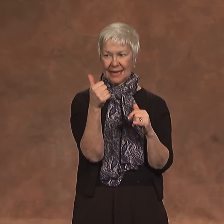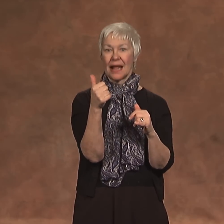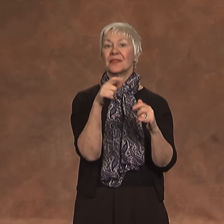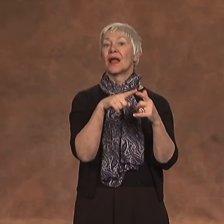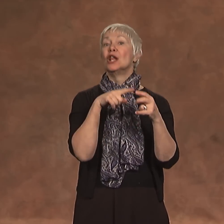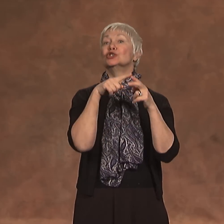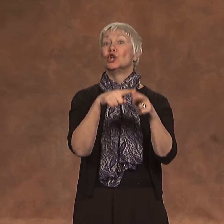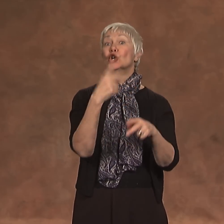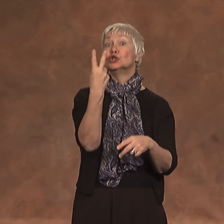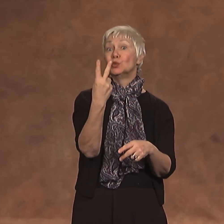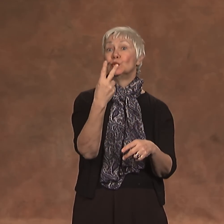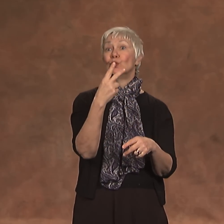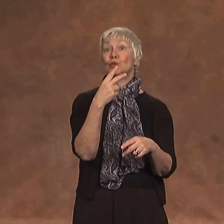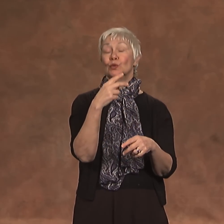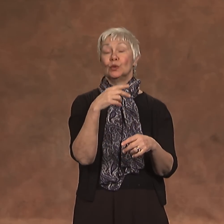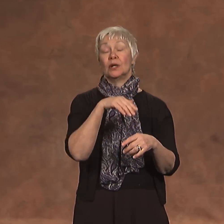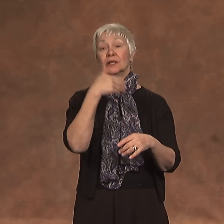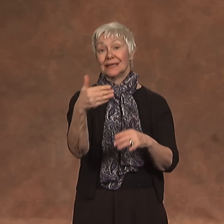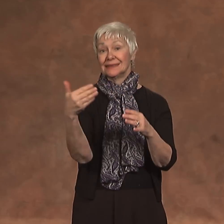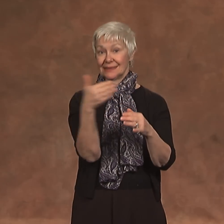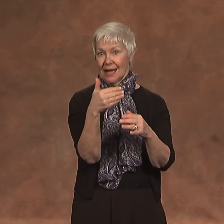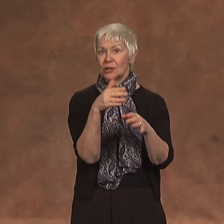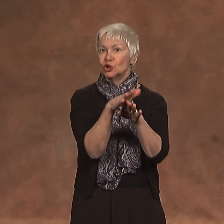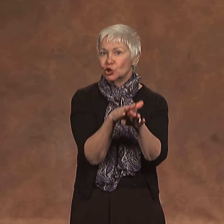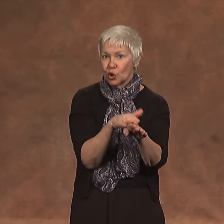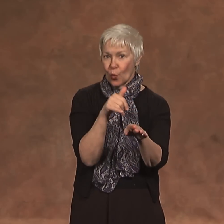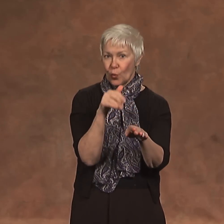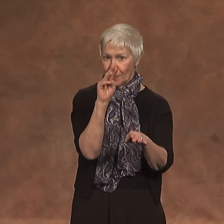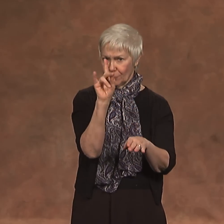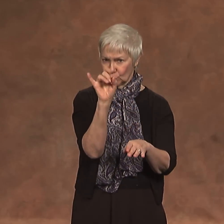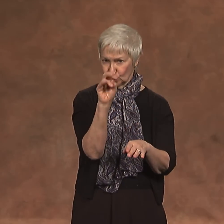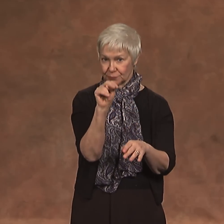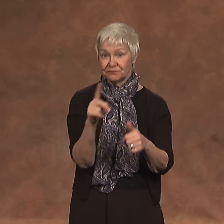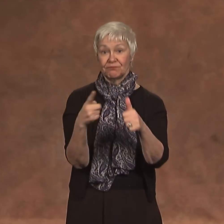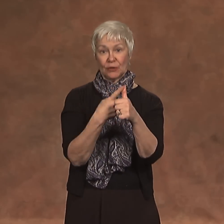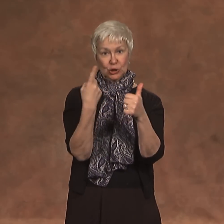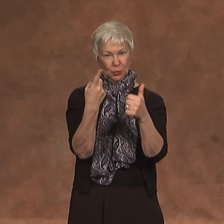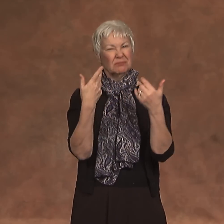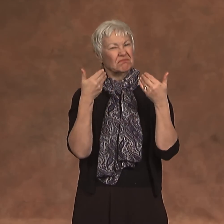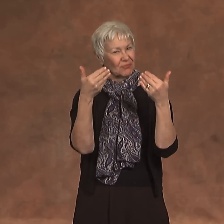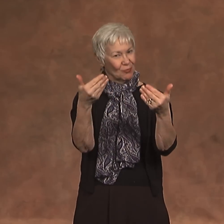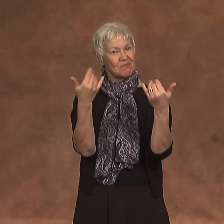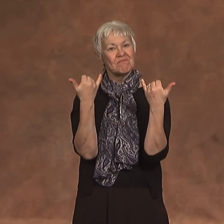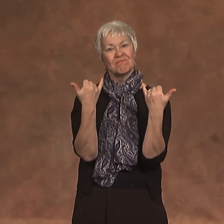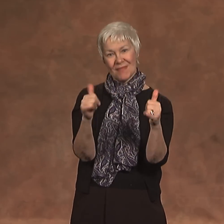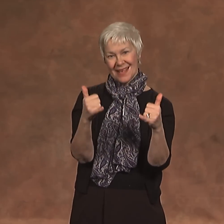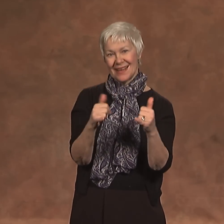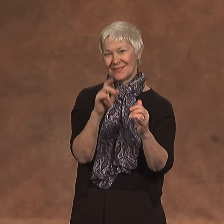video just quickly, and then I'll show you the video again slower in the next couple of slides.